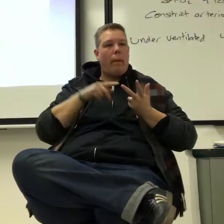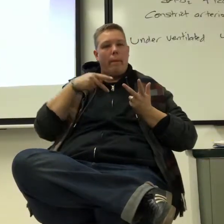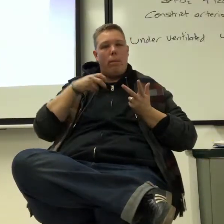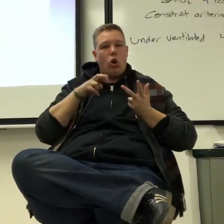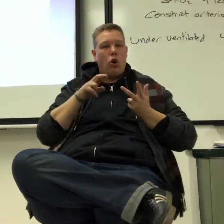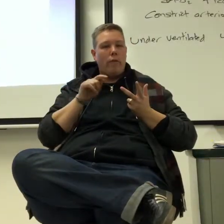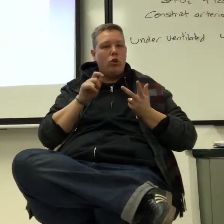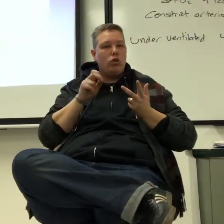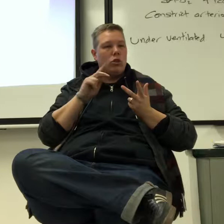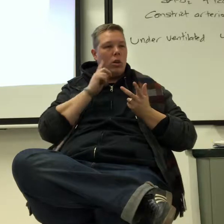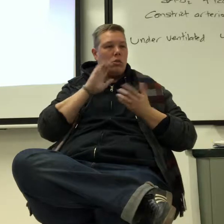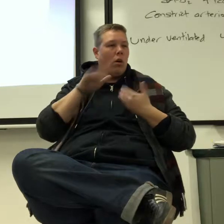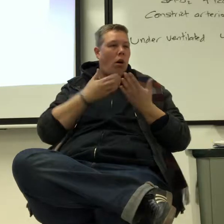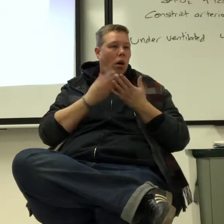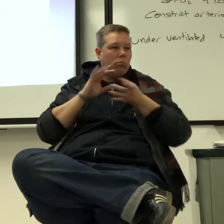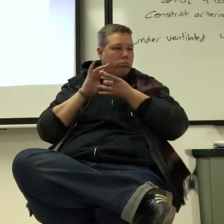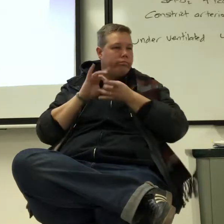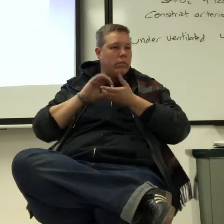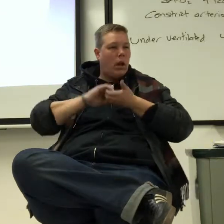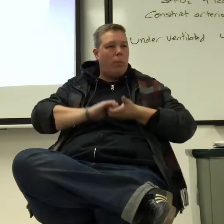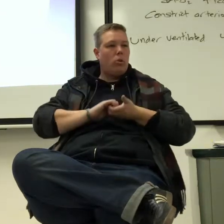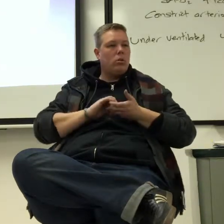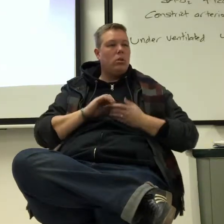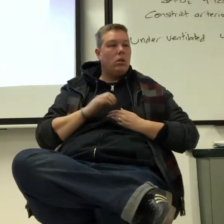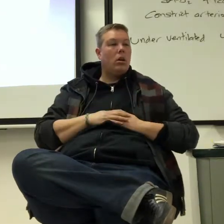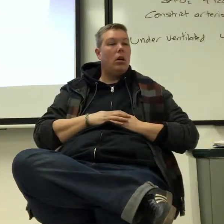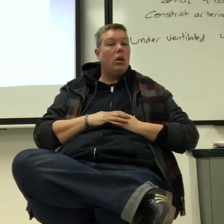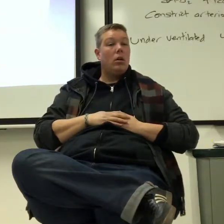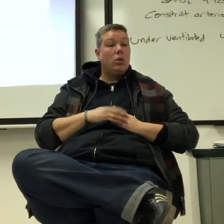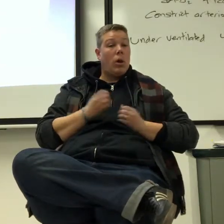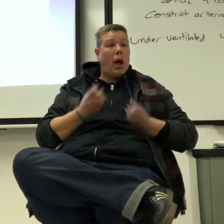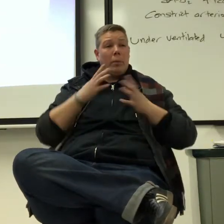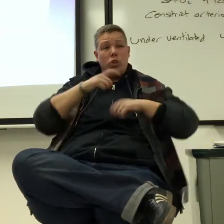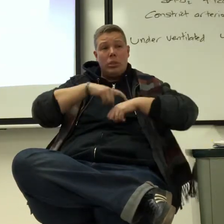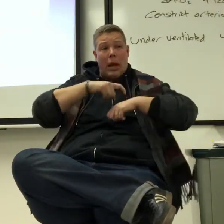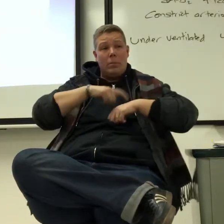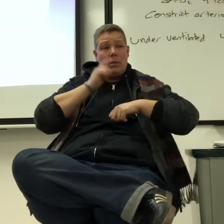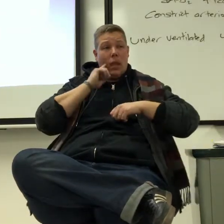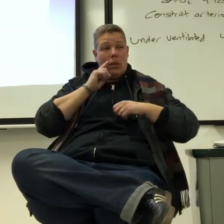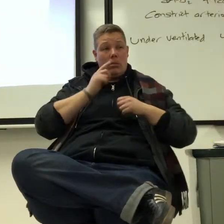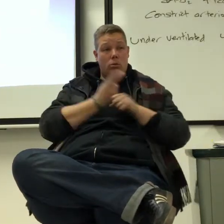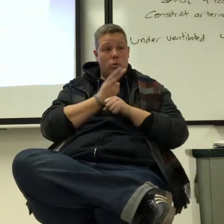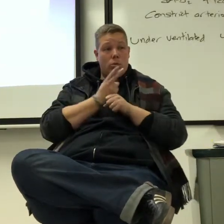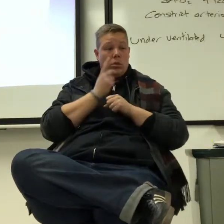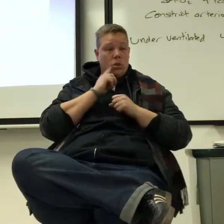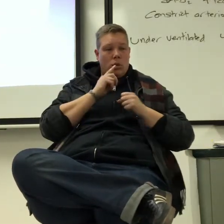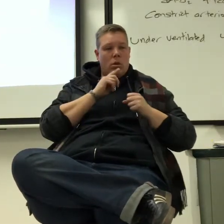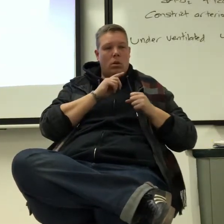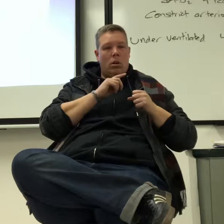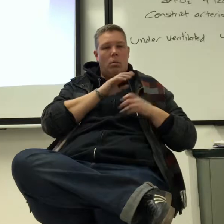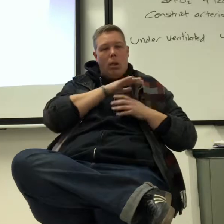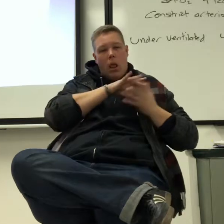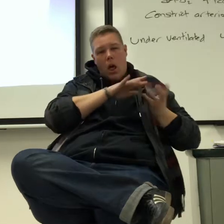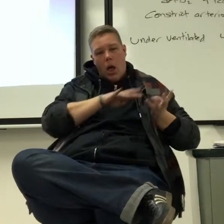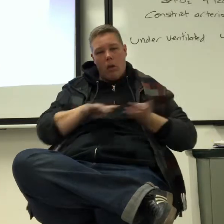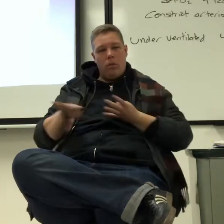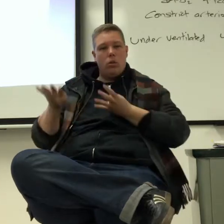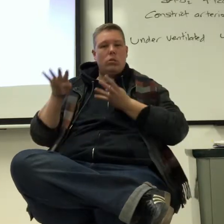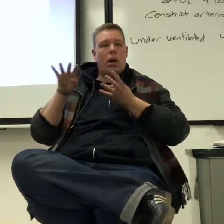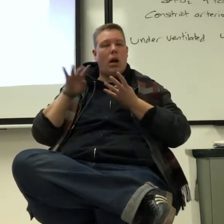I have for you is, well, how long does this equilibration take? When blood flows by, it picks up the O2, dumps the